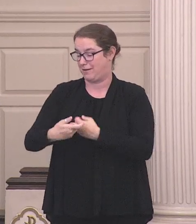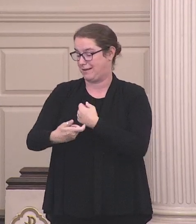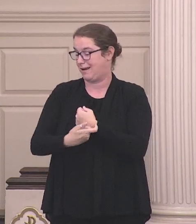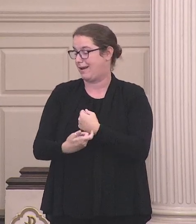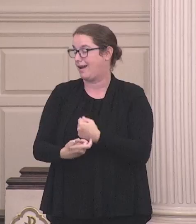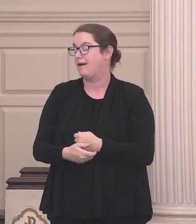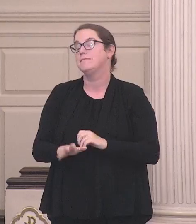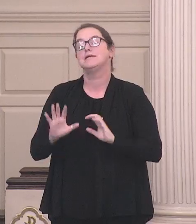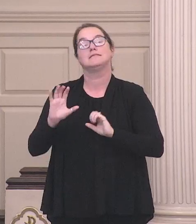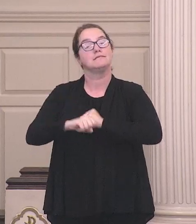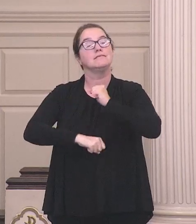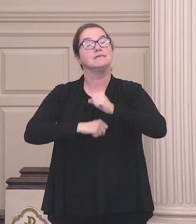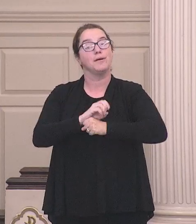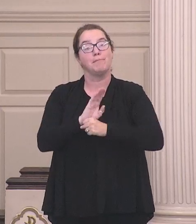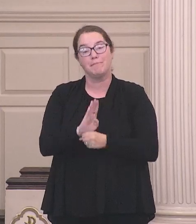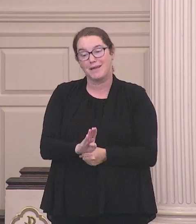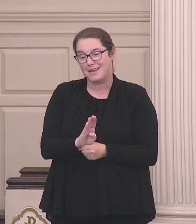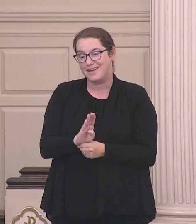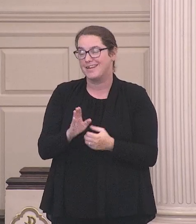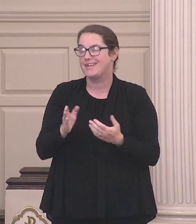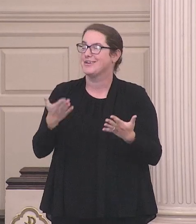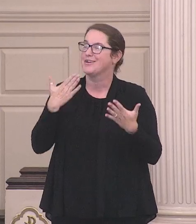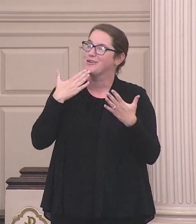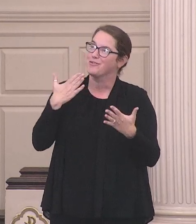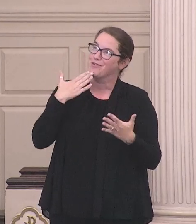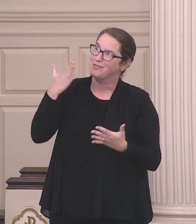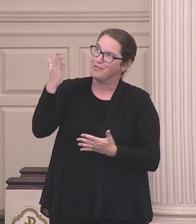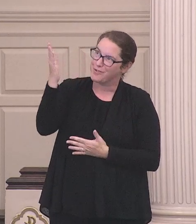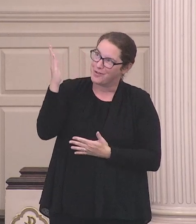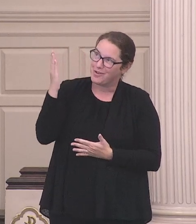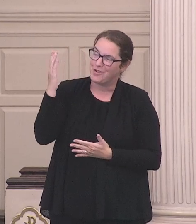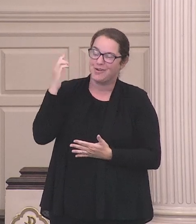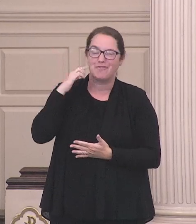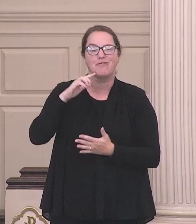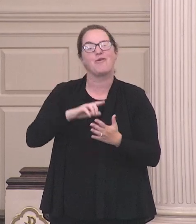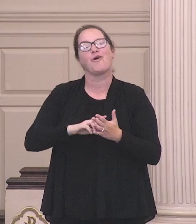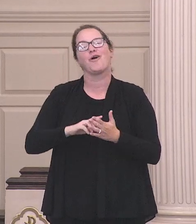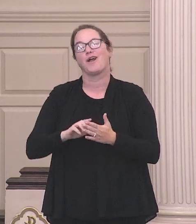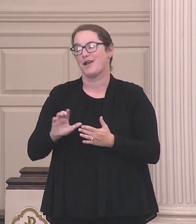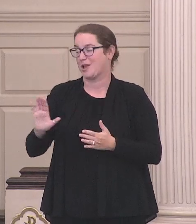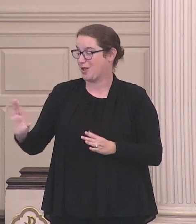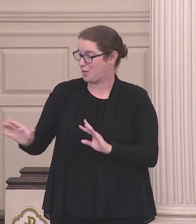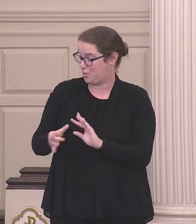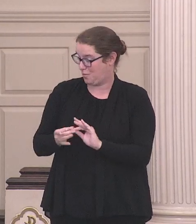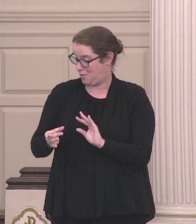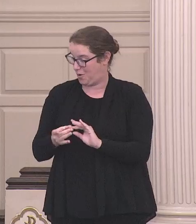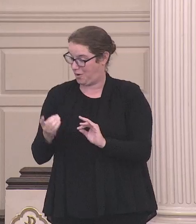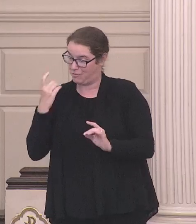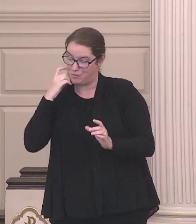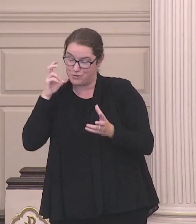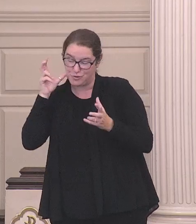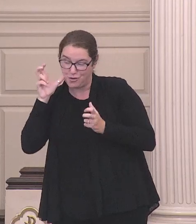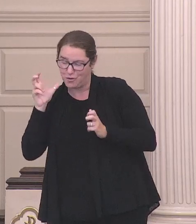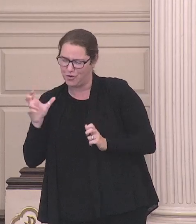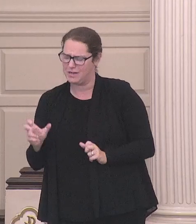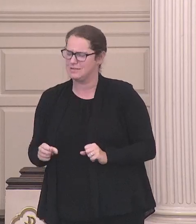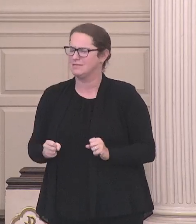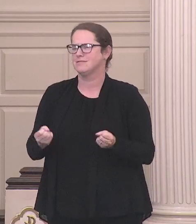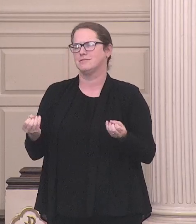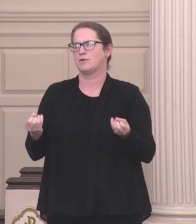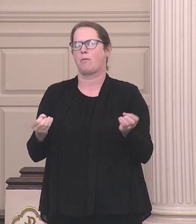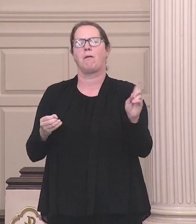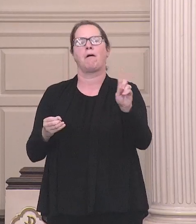We are grateful to our God for the Word of God that we have just listened to. What are some of the points that